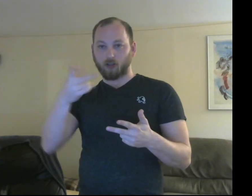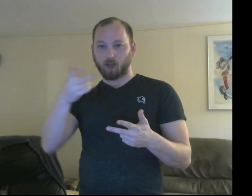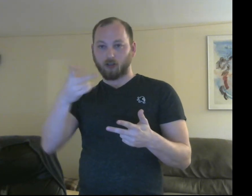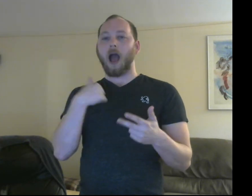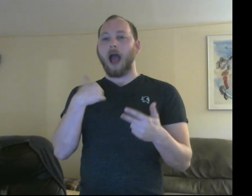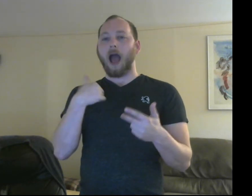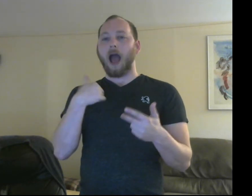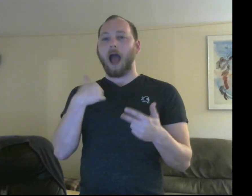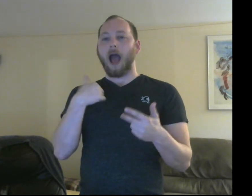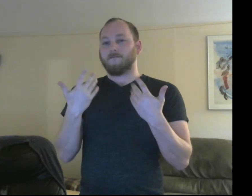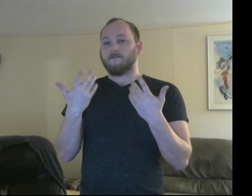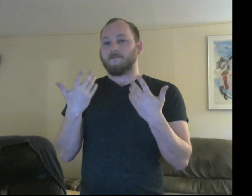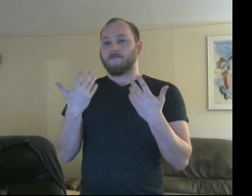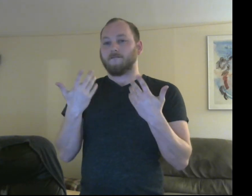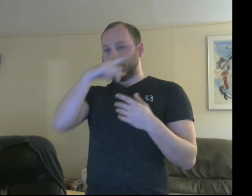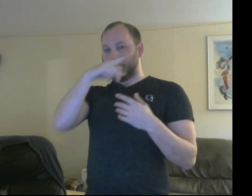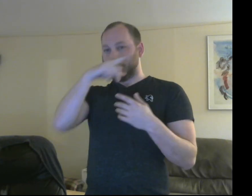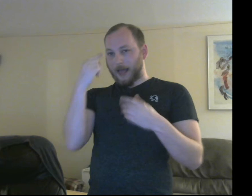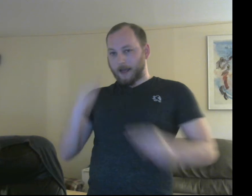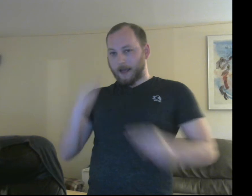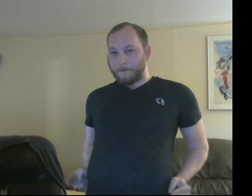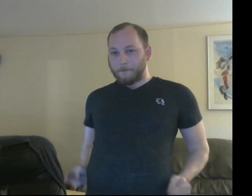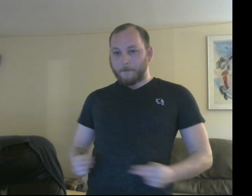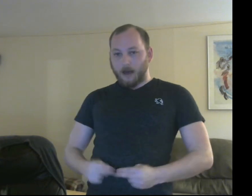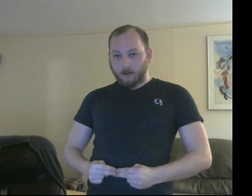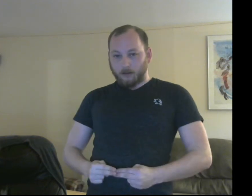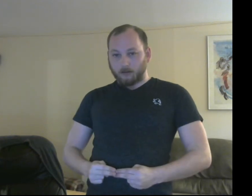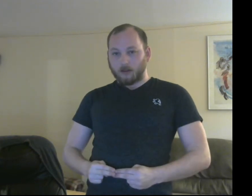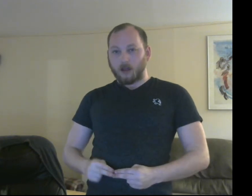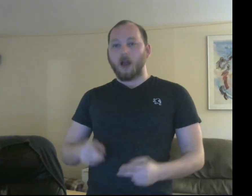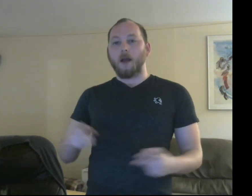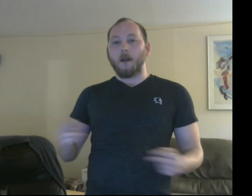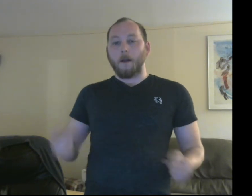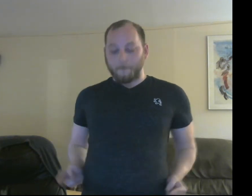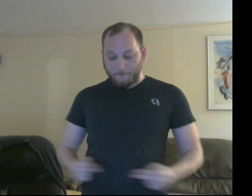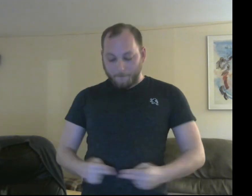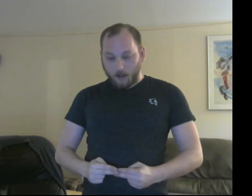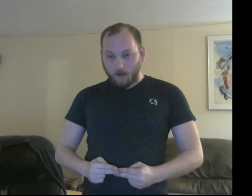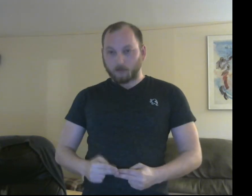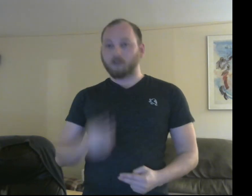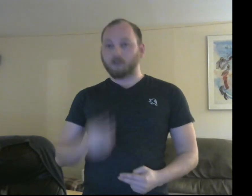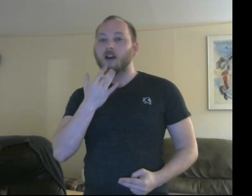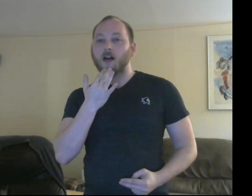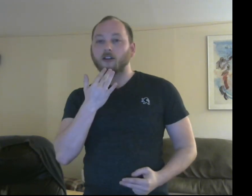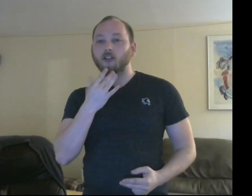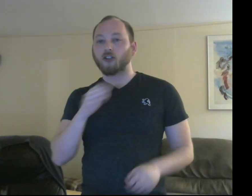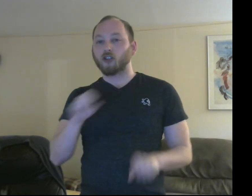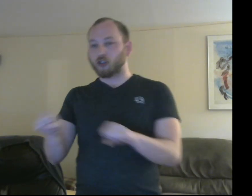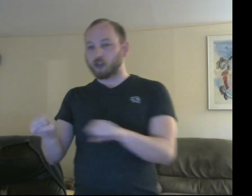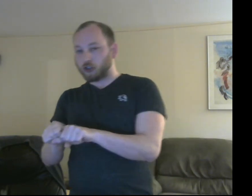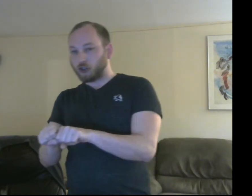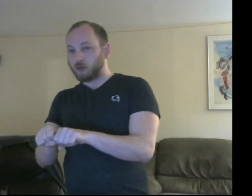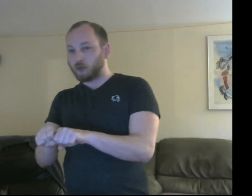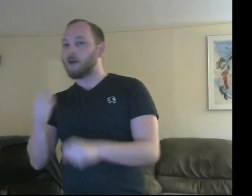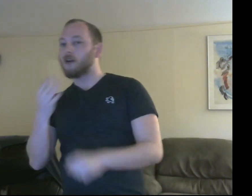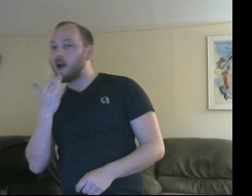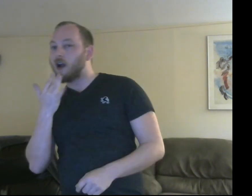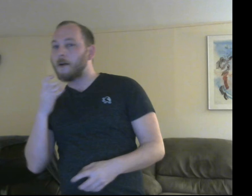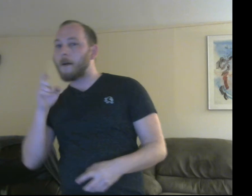leather. And unfortunately at this time, it's a little roughed up. But it's kind of in your benefit because you can see how it